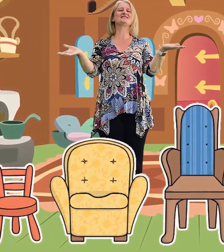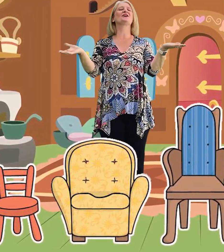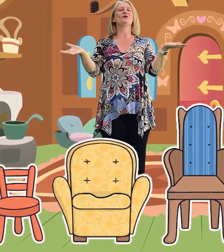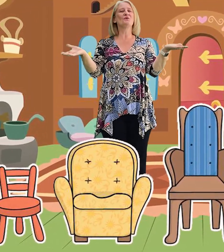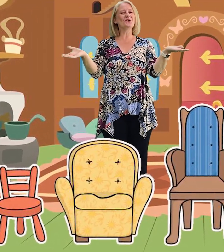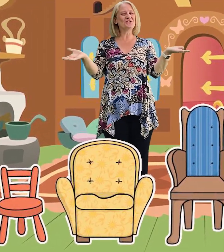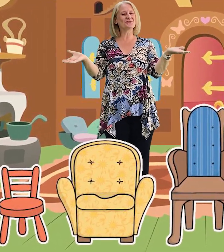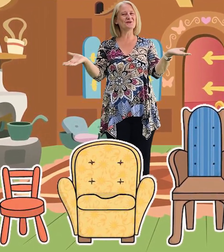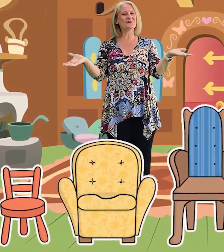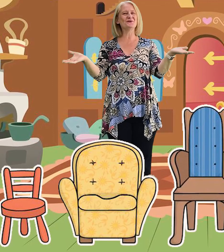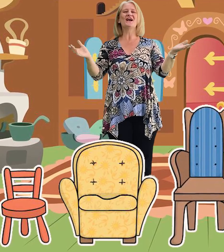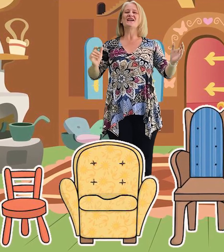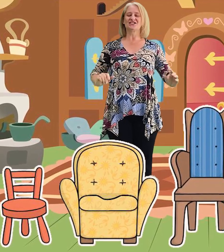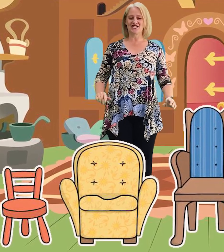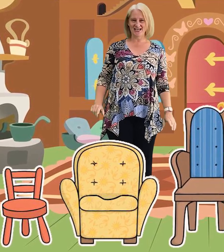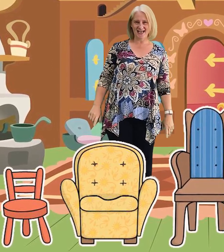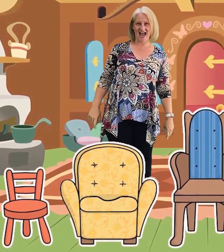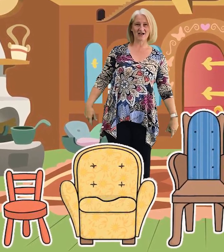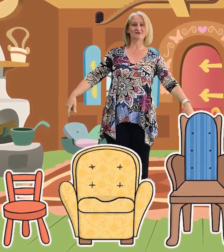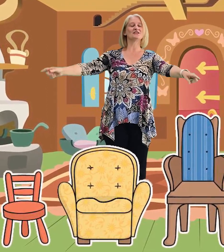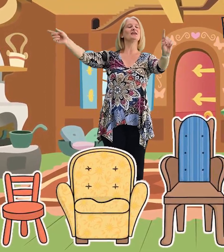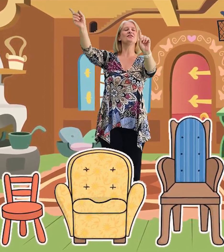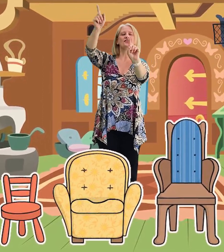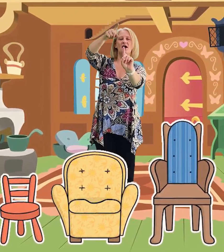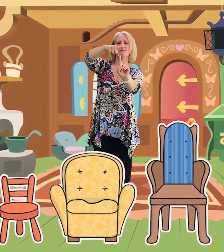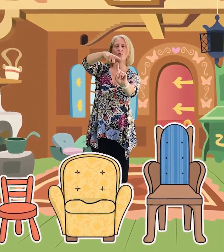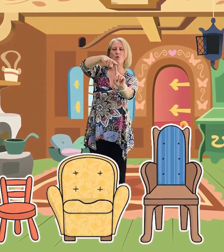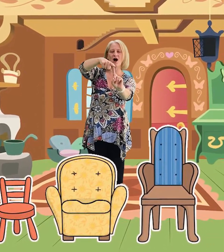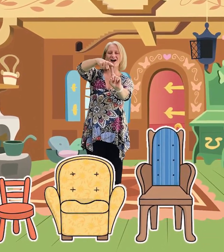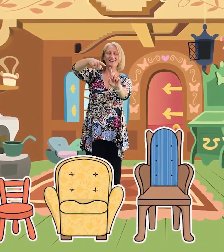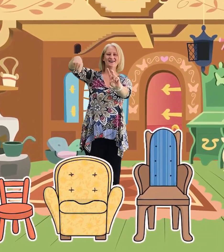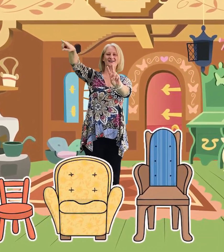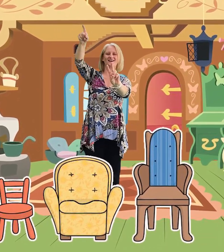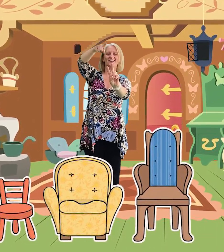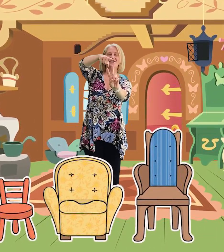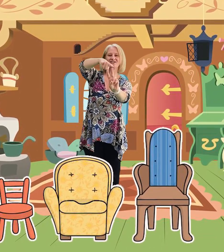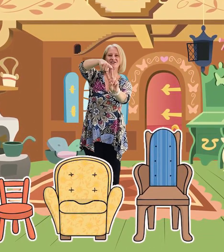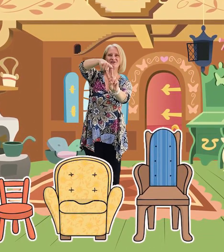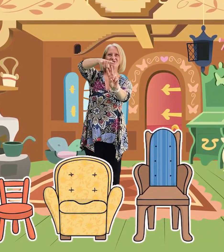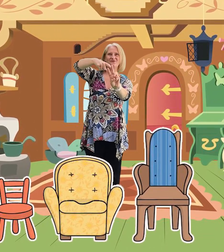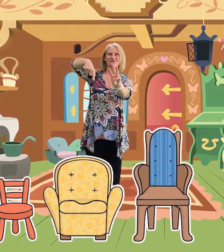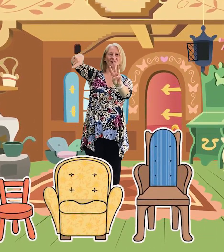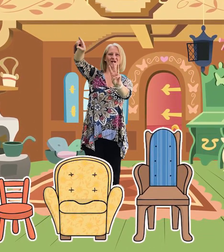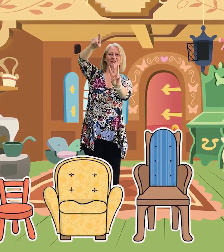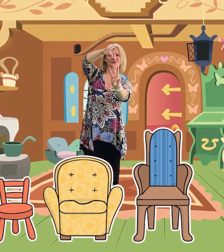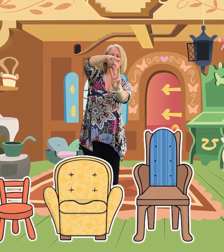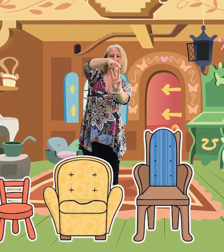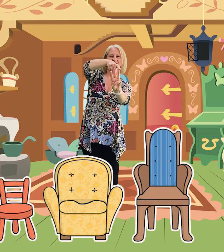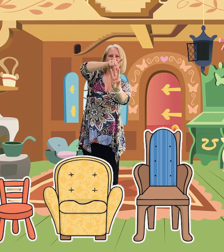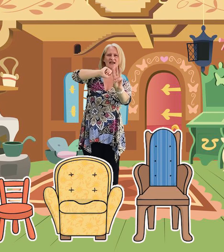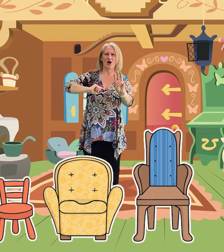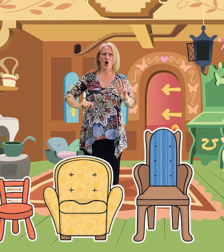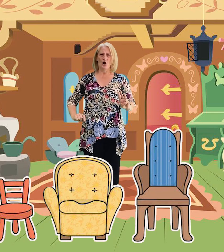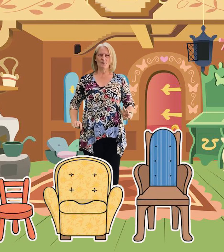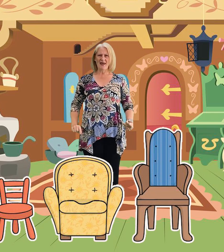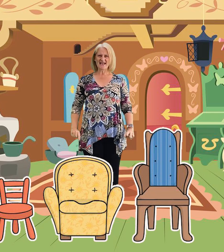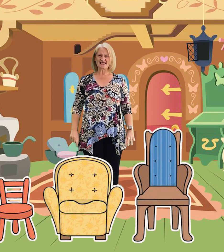was all. She counted them. One, two, three. Oh nuts.